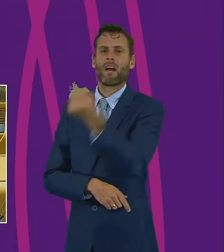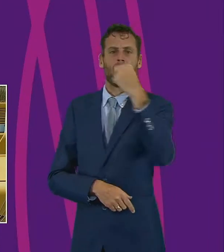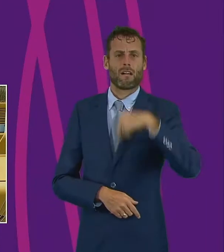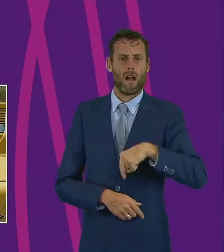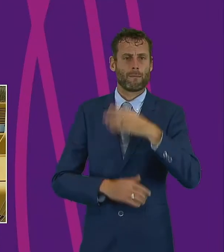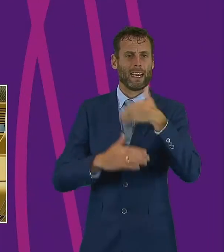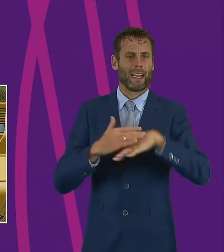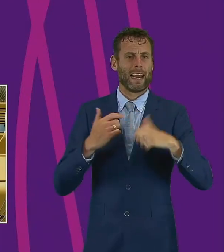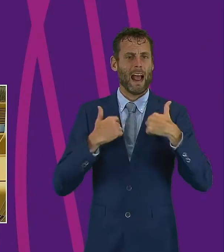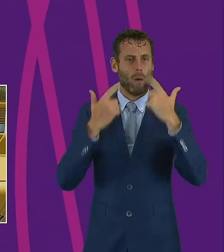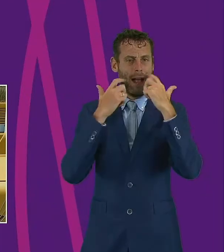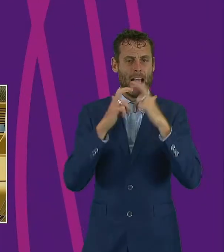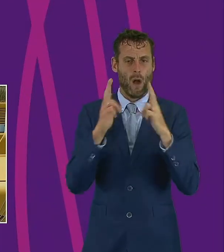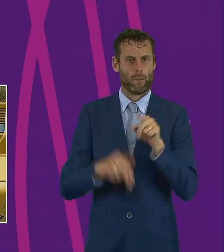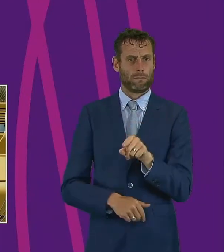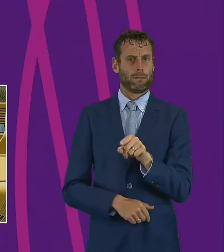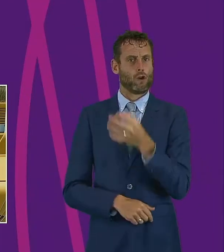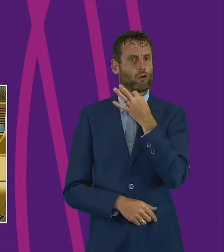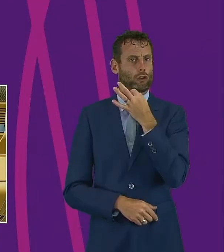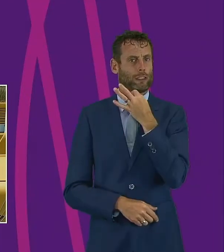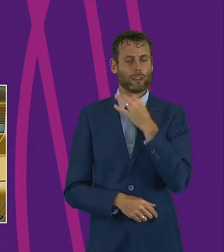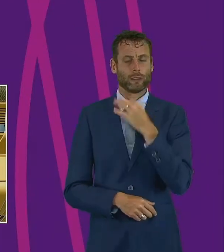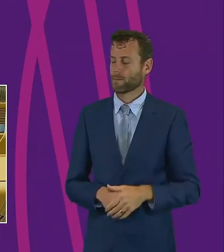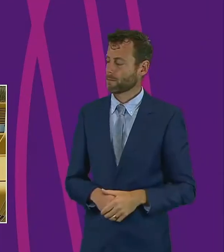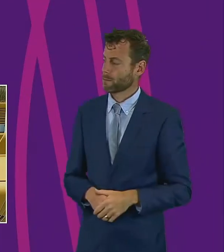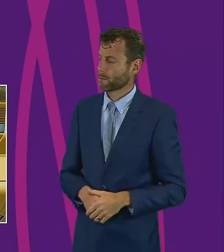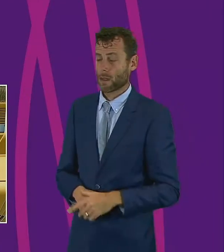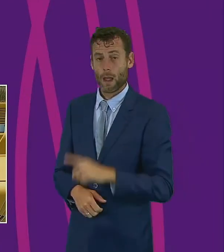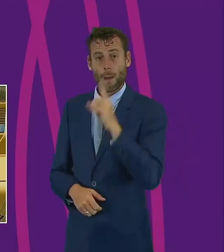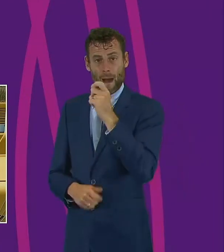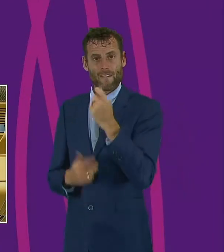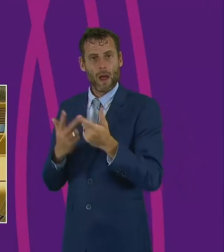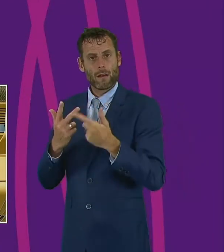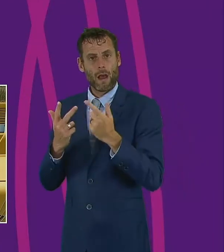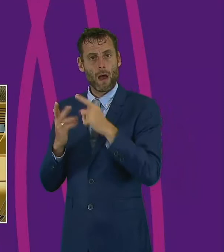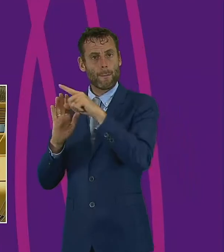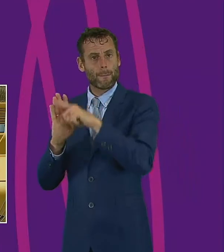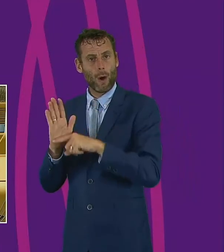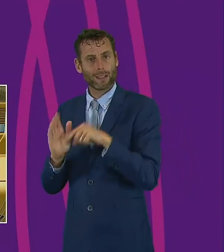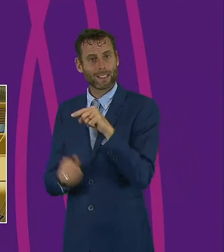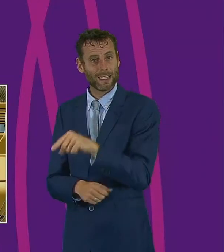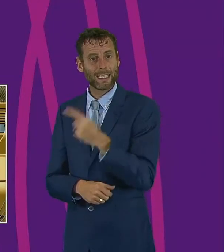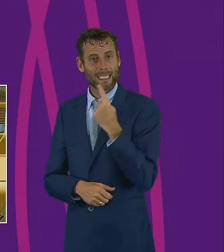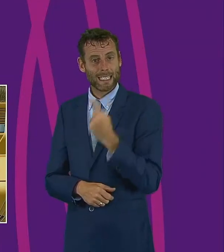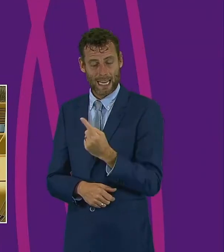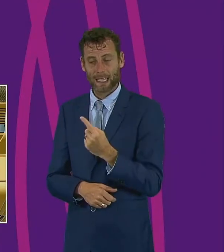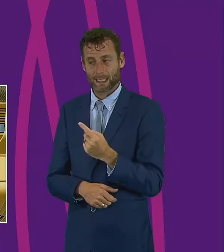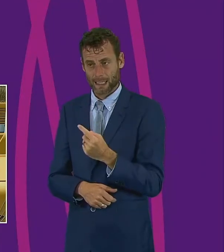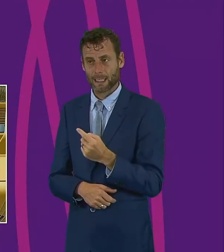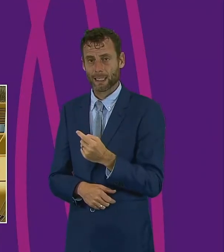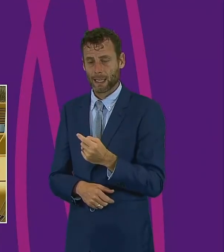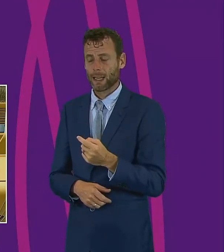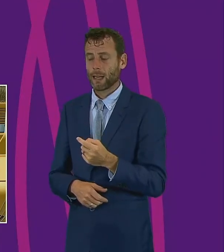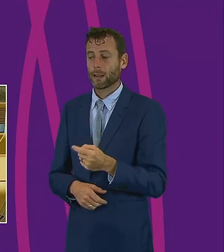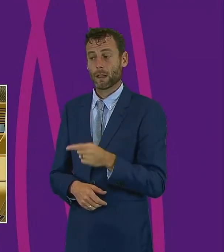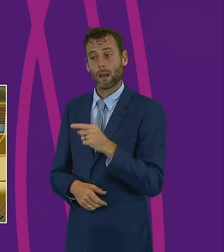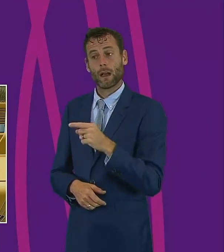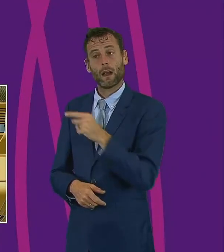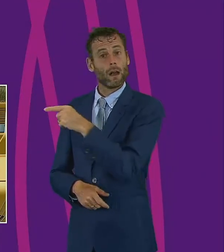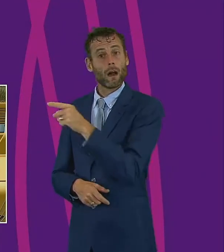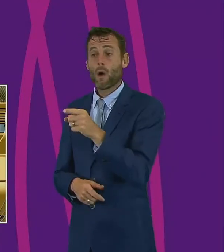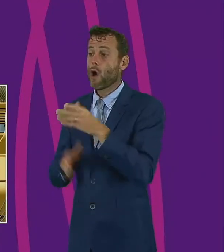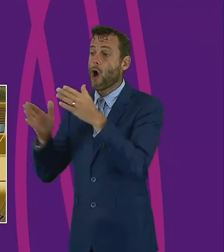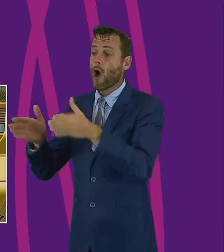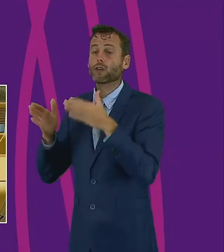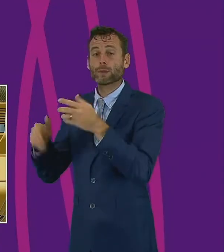that care homes must keep taking transfers. The priority is maximising hospital capacity, and it goes on to talk